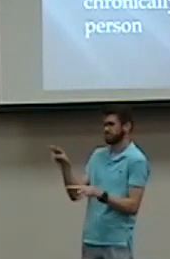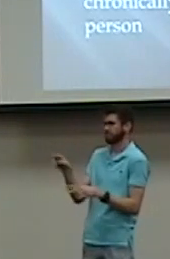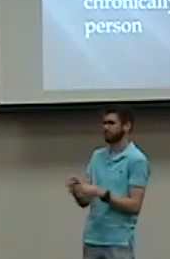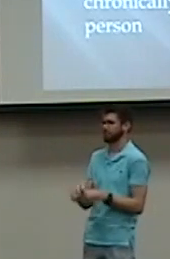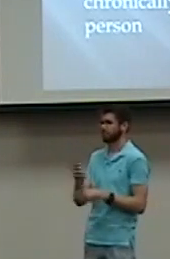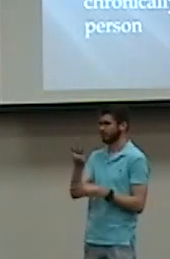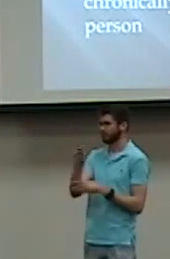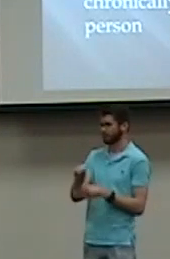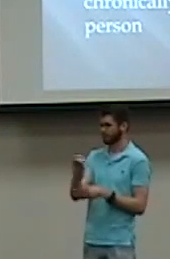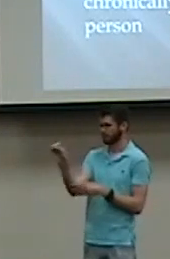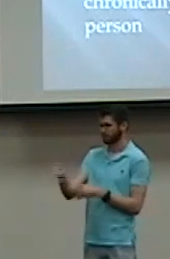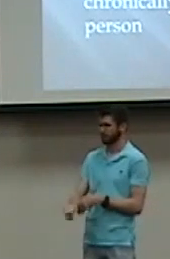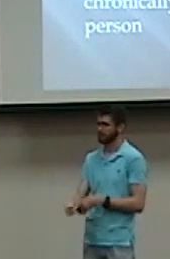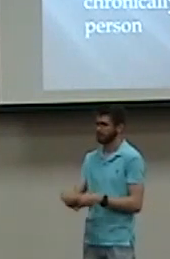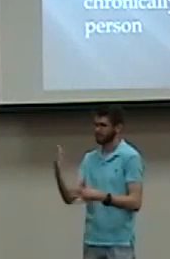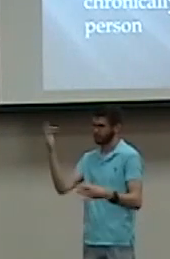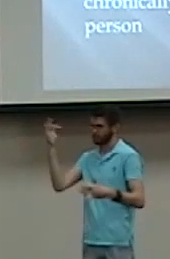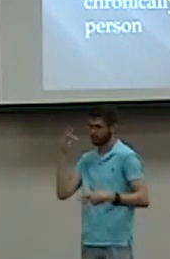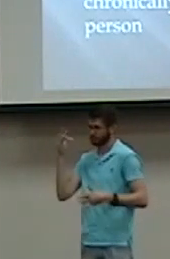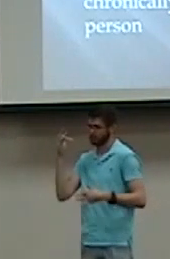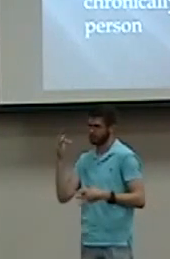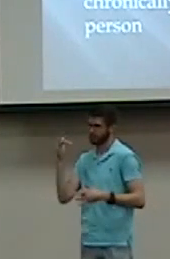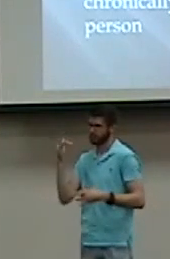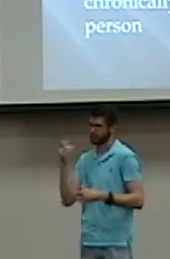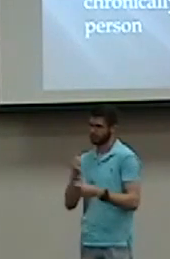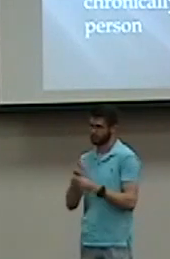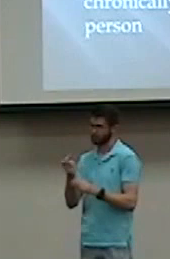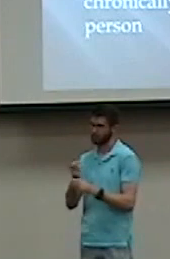60% of the chronically ill are not in the